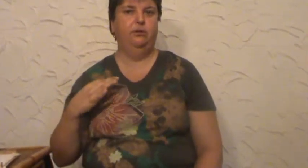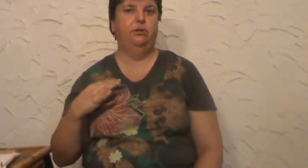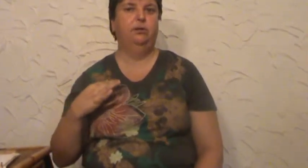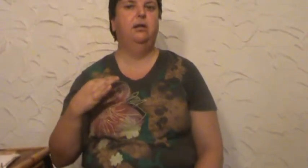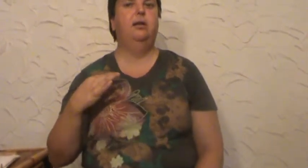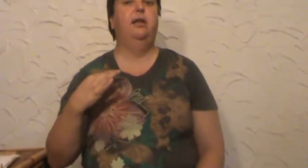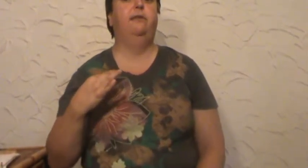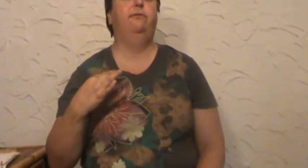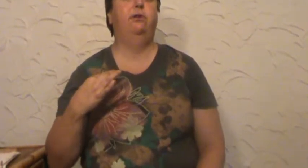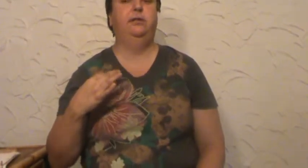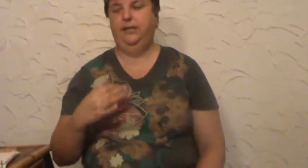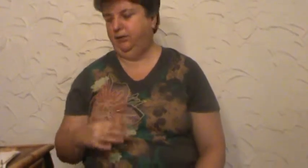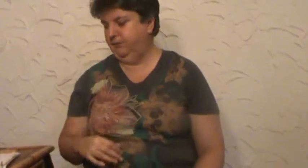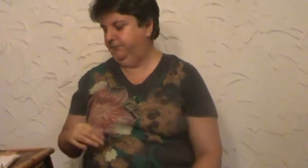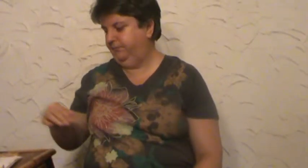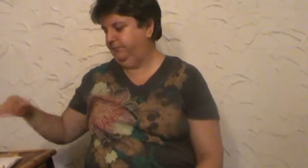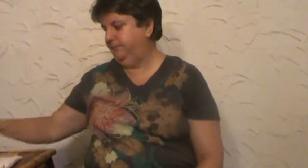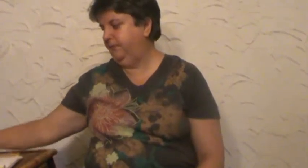Shirt and volunteer.